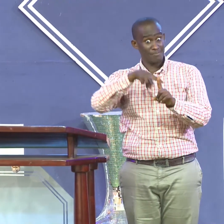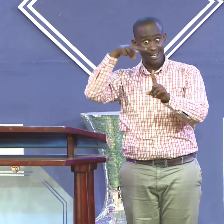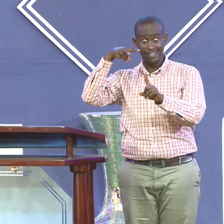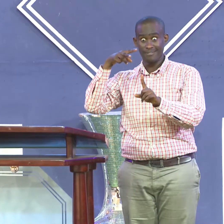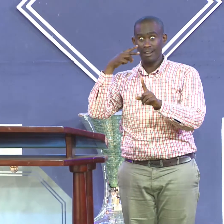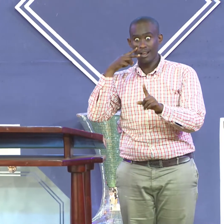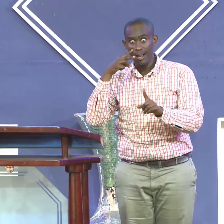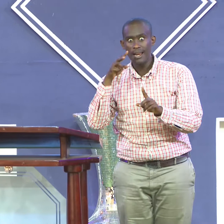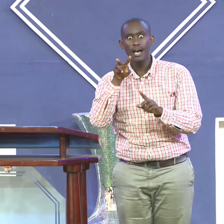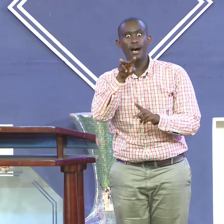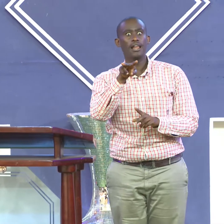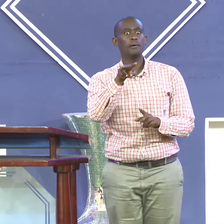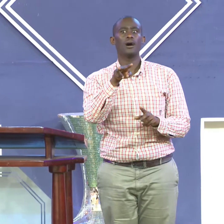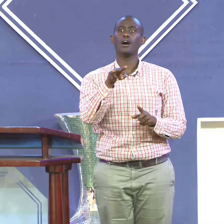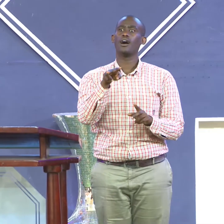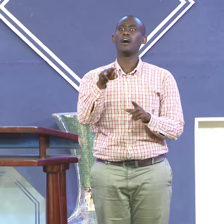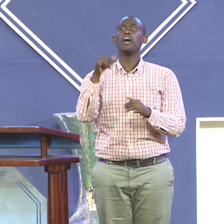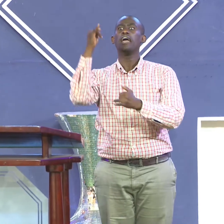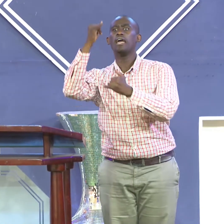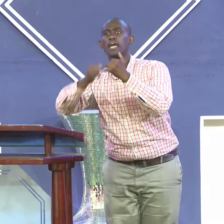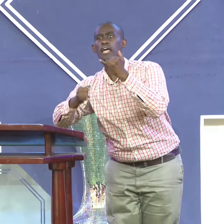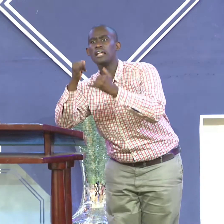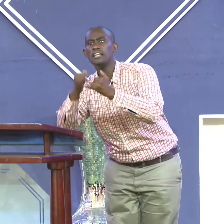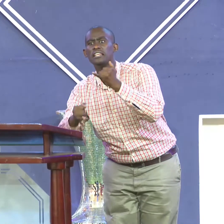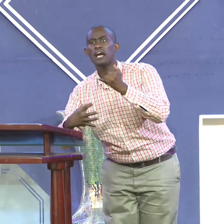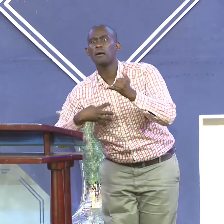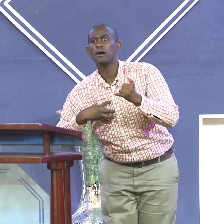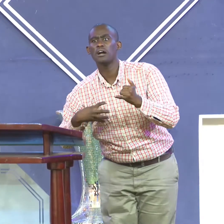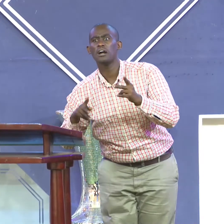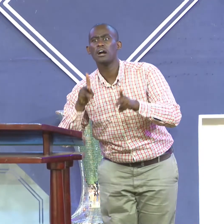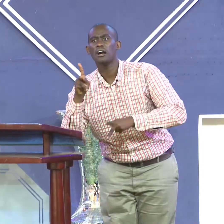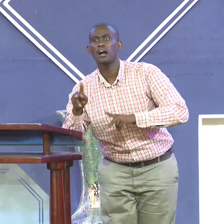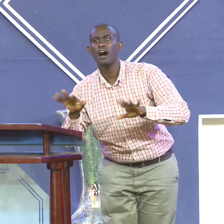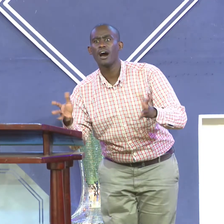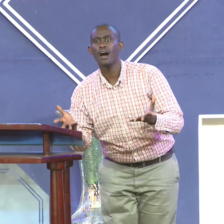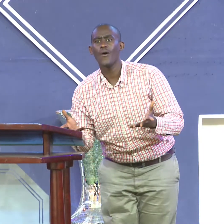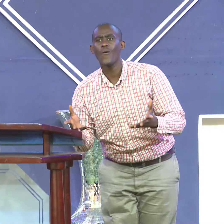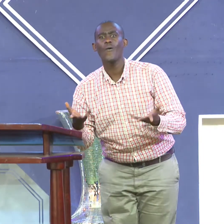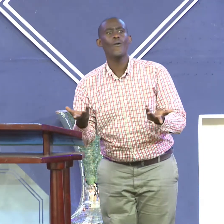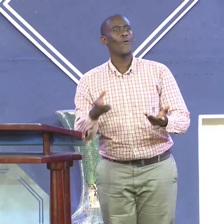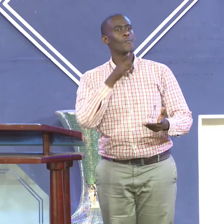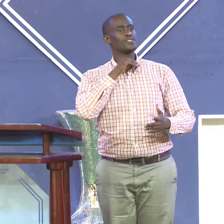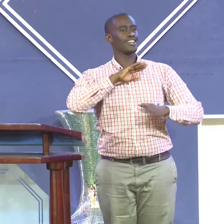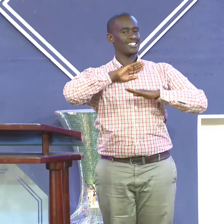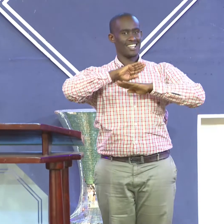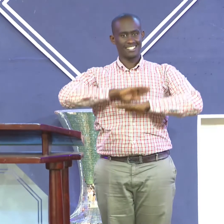perception. And he also saw the end of these ones he was desiring. And then he was